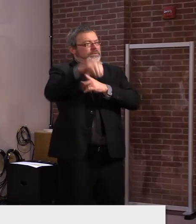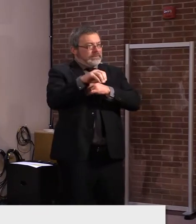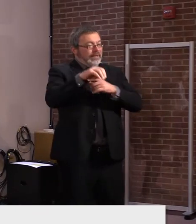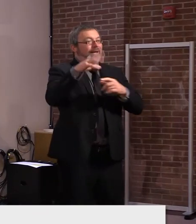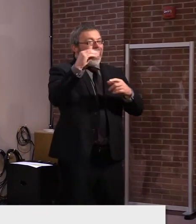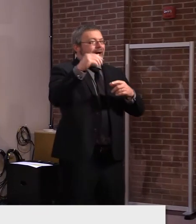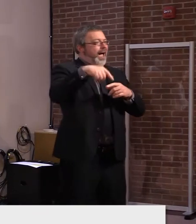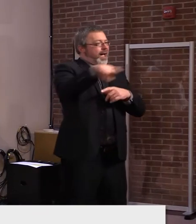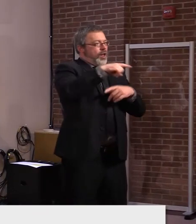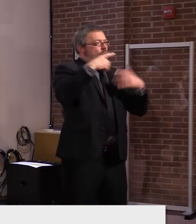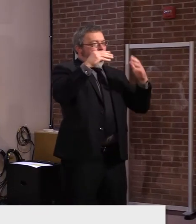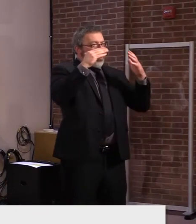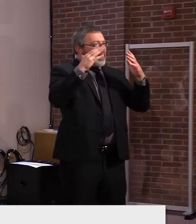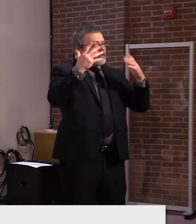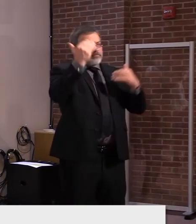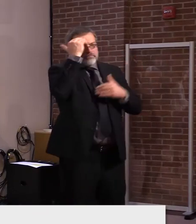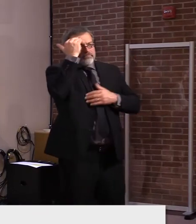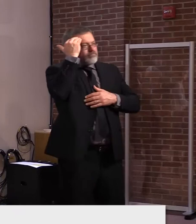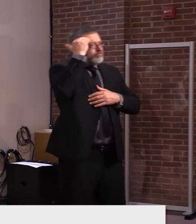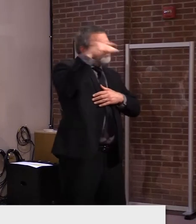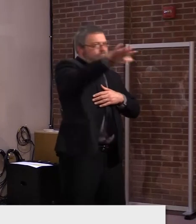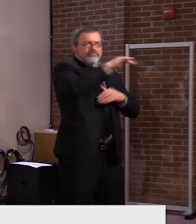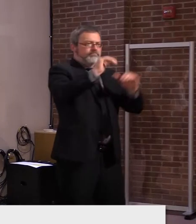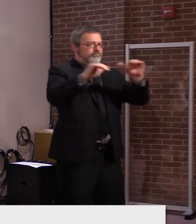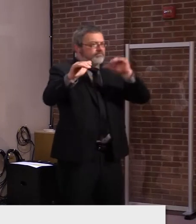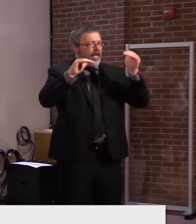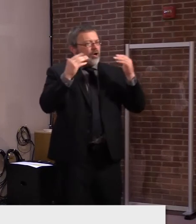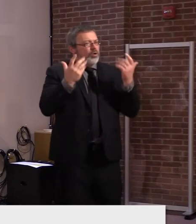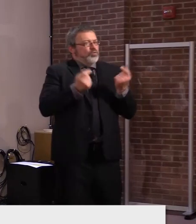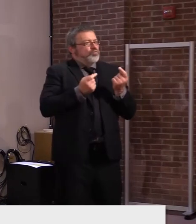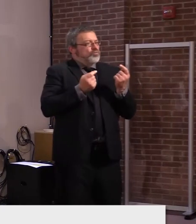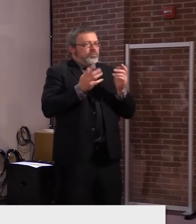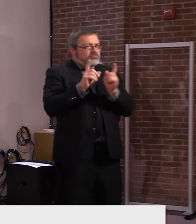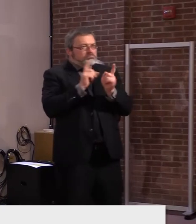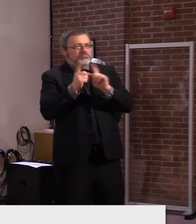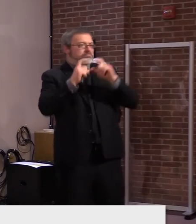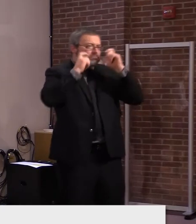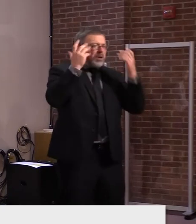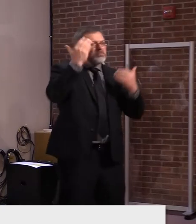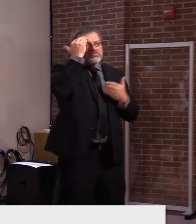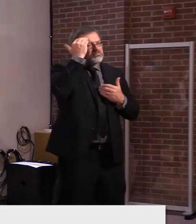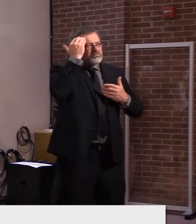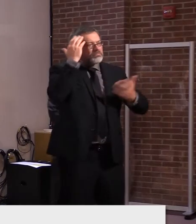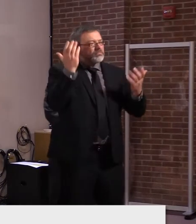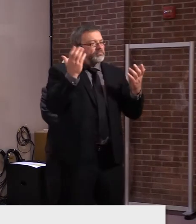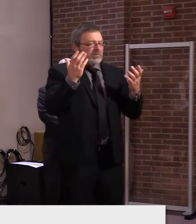we're seeing cases start to plateau and we think go down in the coming weeks.